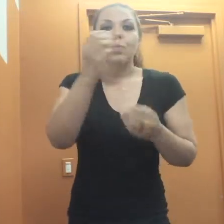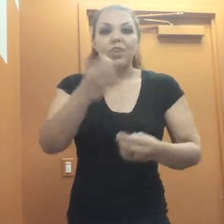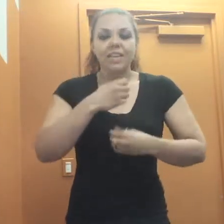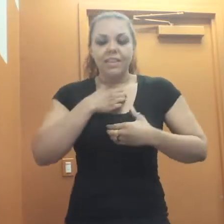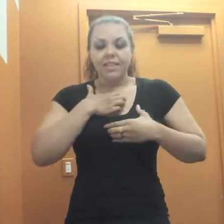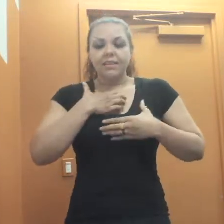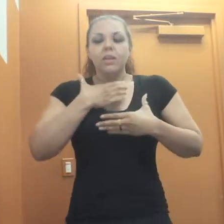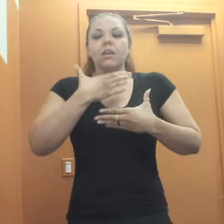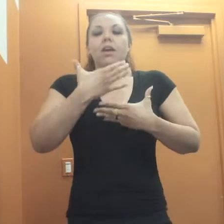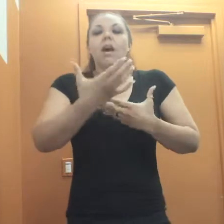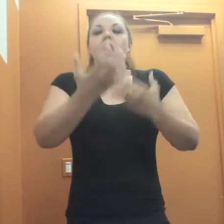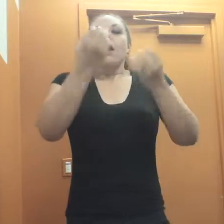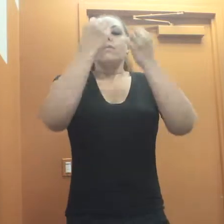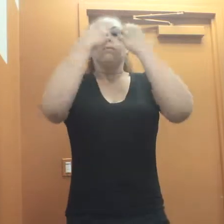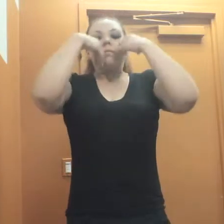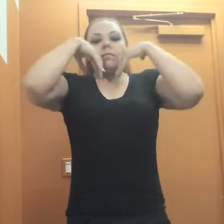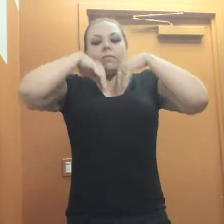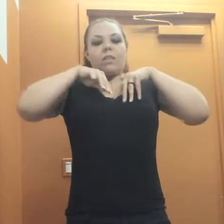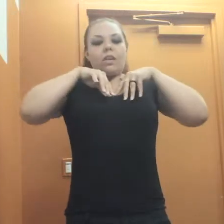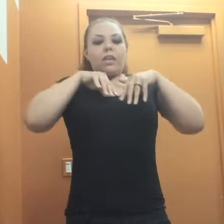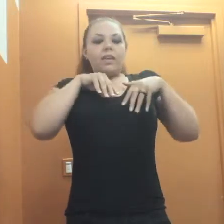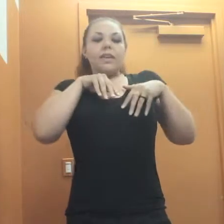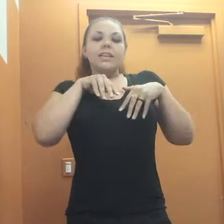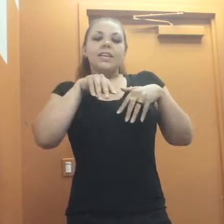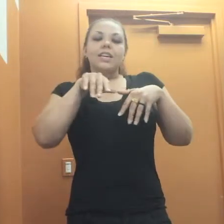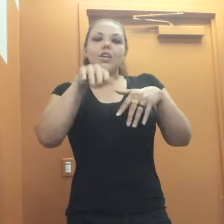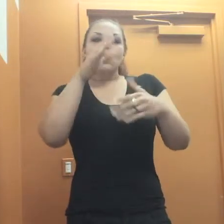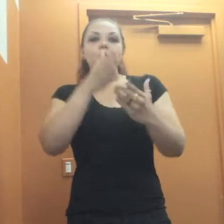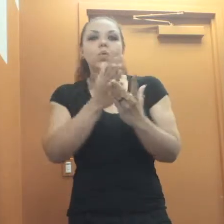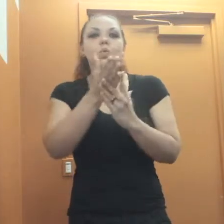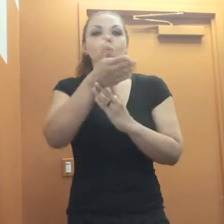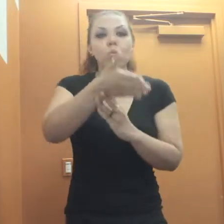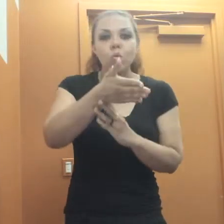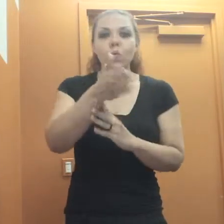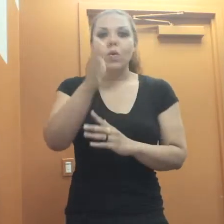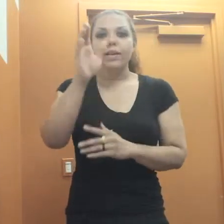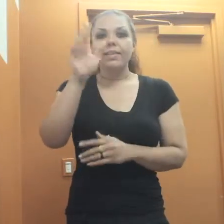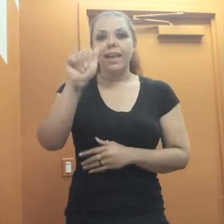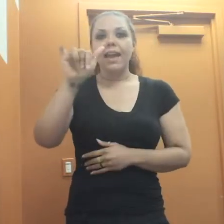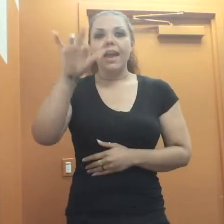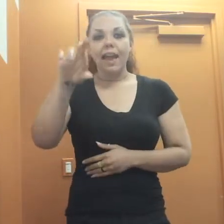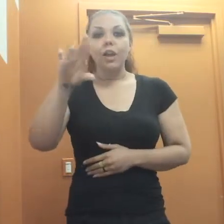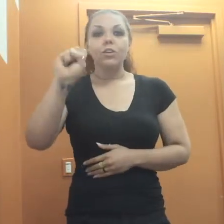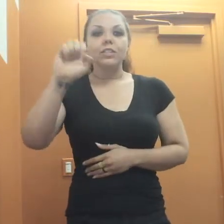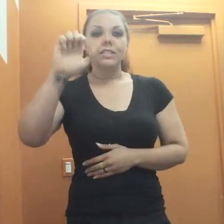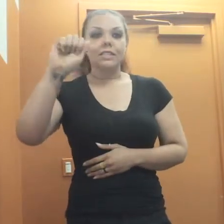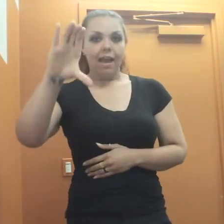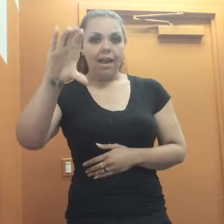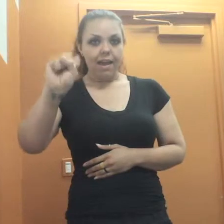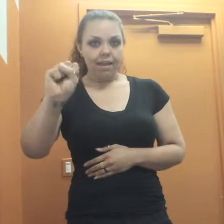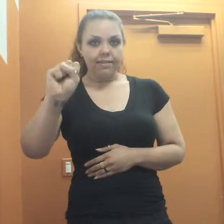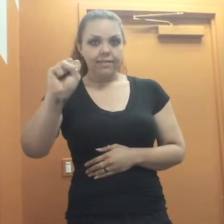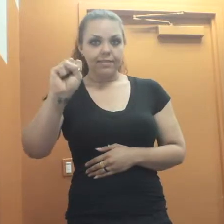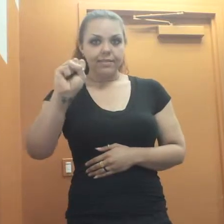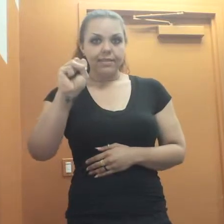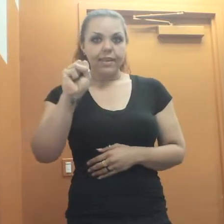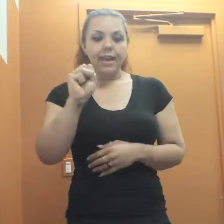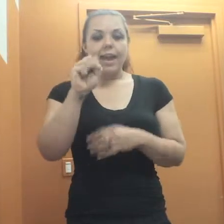air sacs into the capillaries, and those capillaries carry that oxygenated blood, or the blood that now